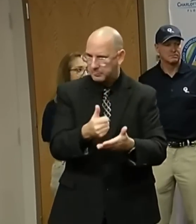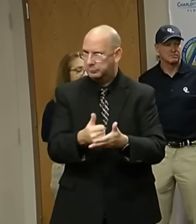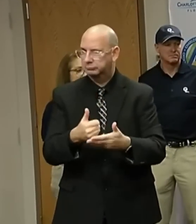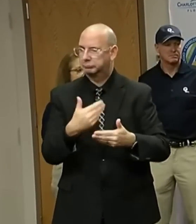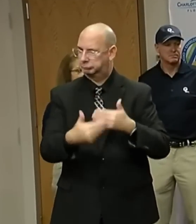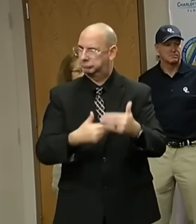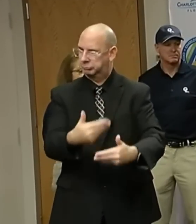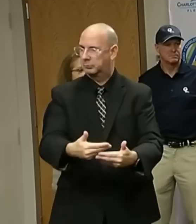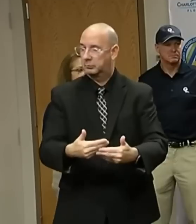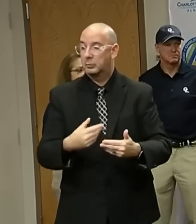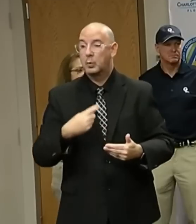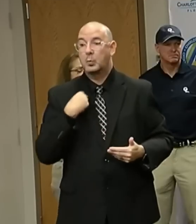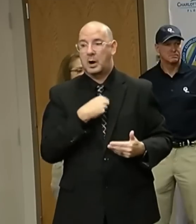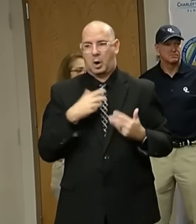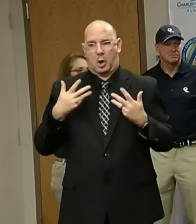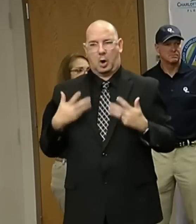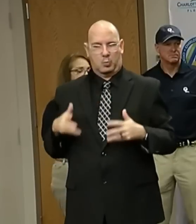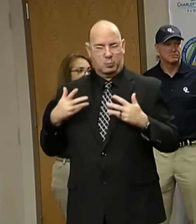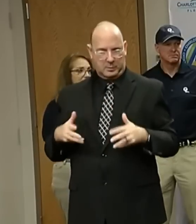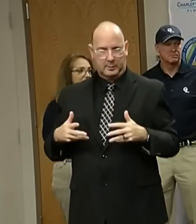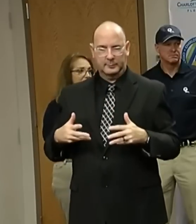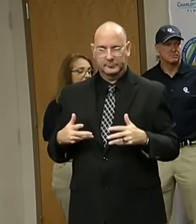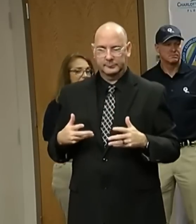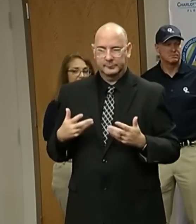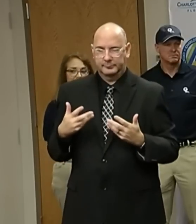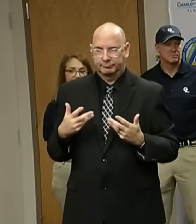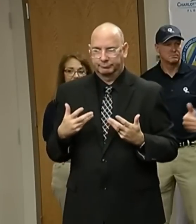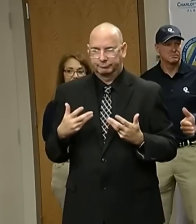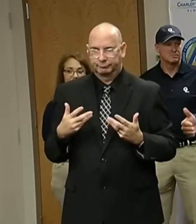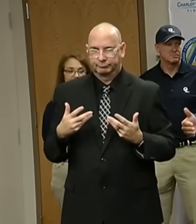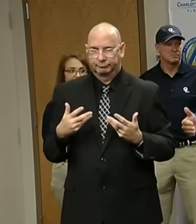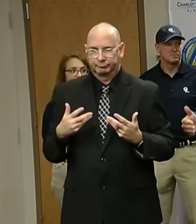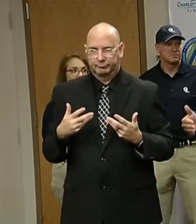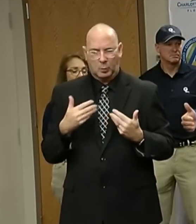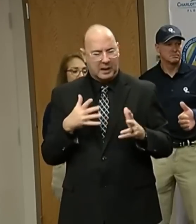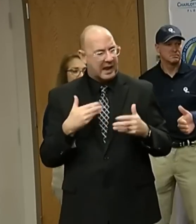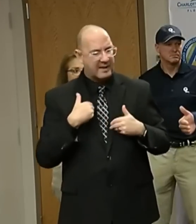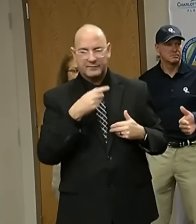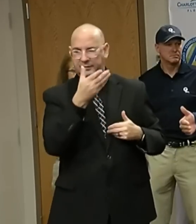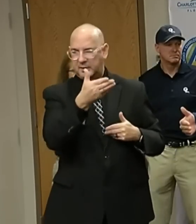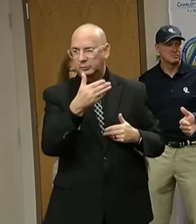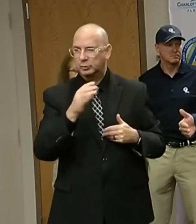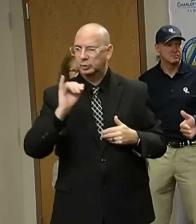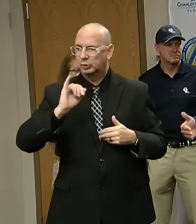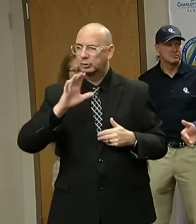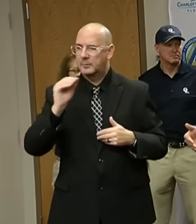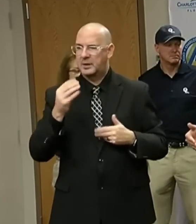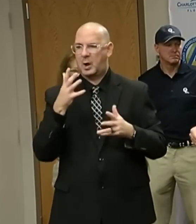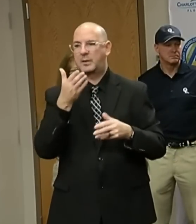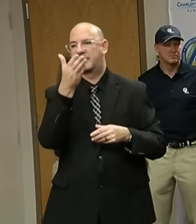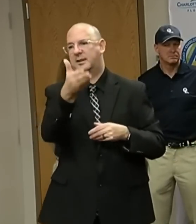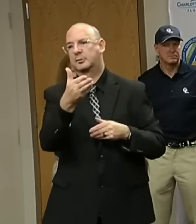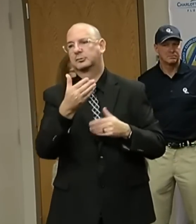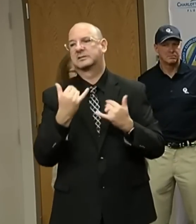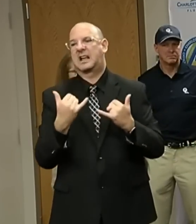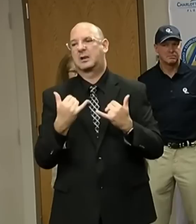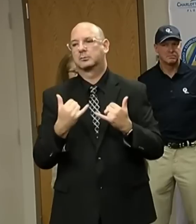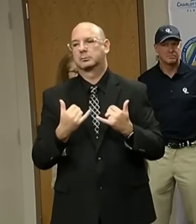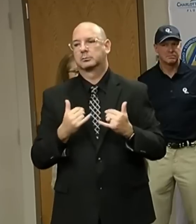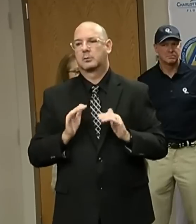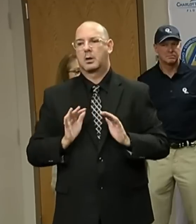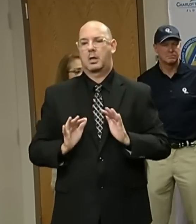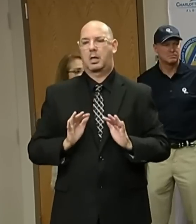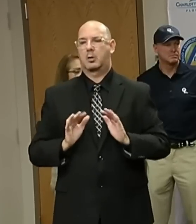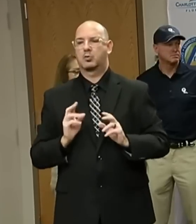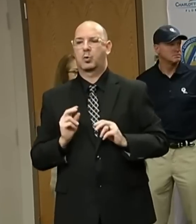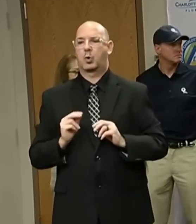Go back 10 days, none of those cancellations are valid, and you can't cancel going forward for another couple of months. So there's already actions